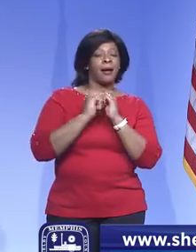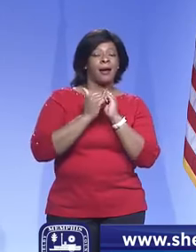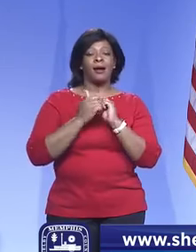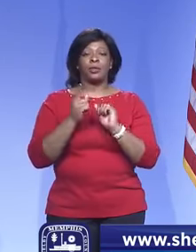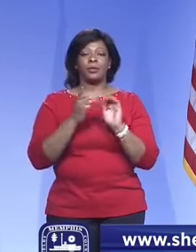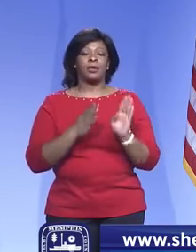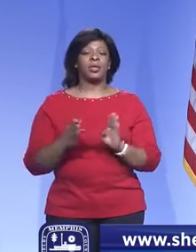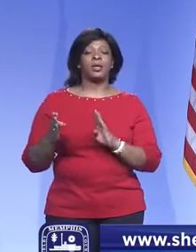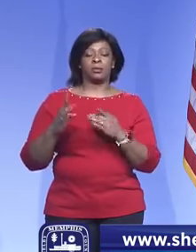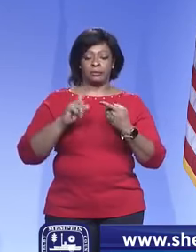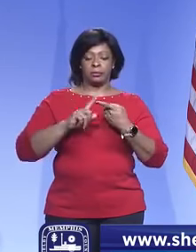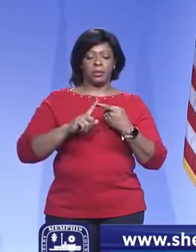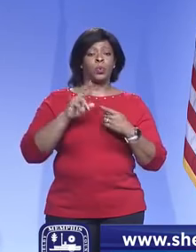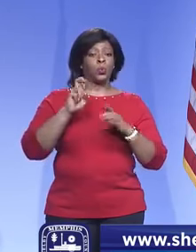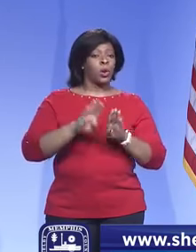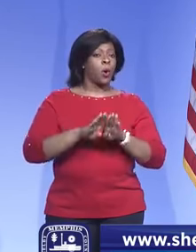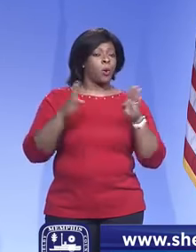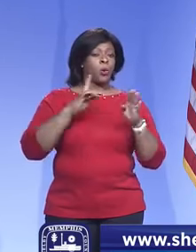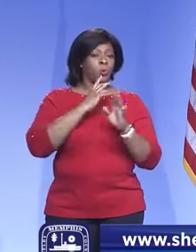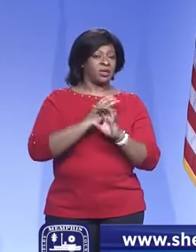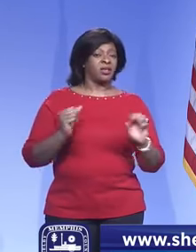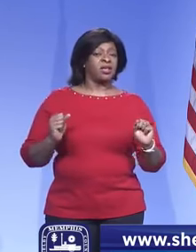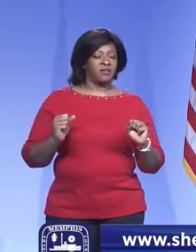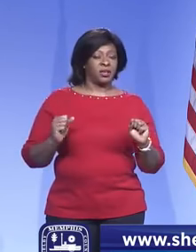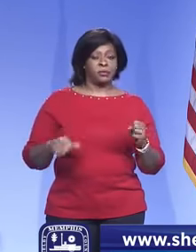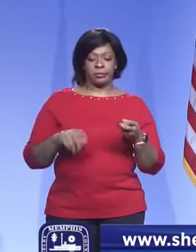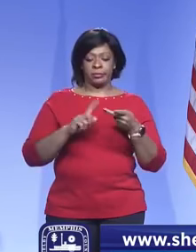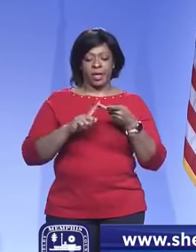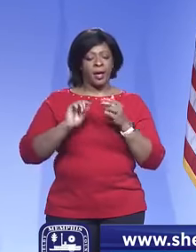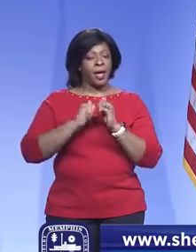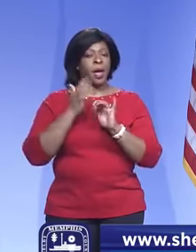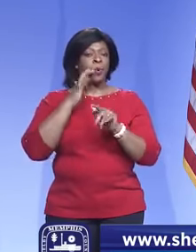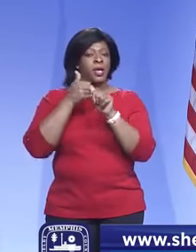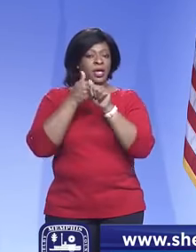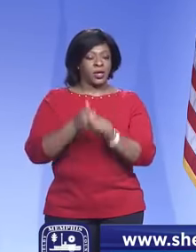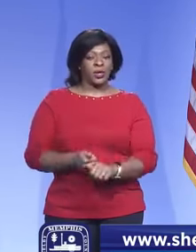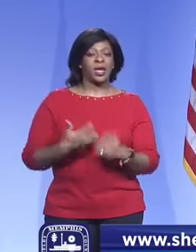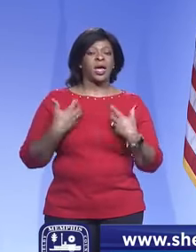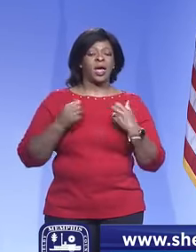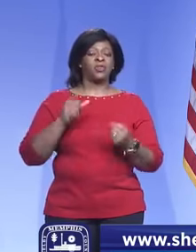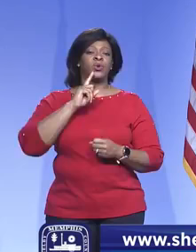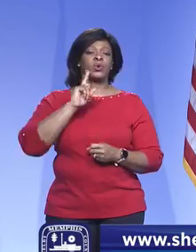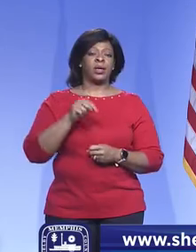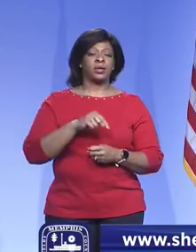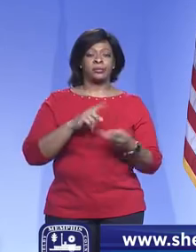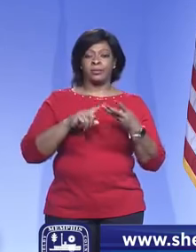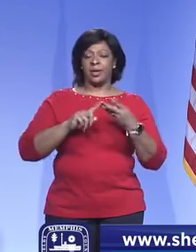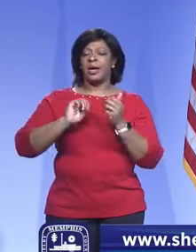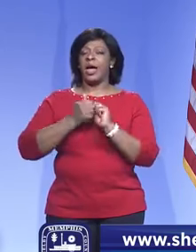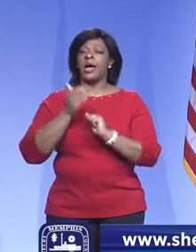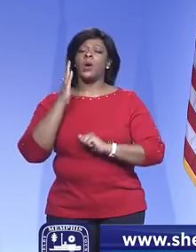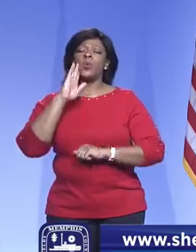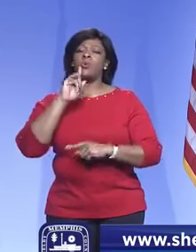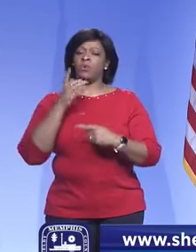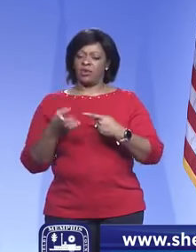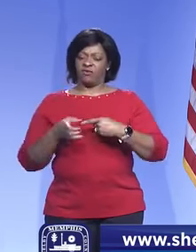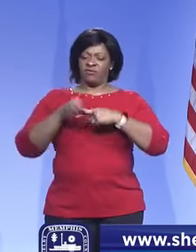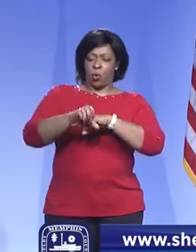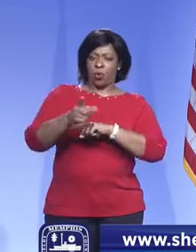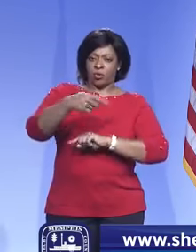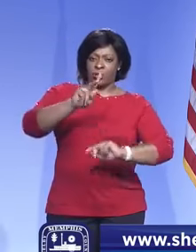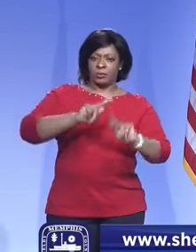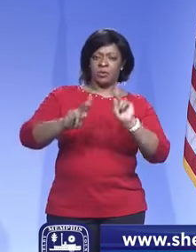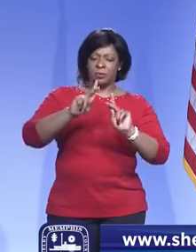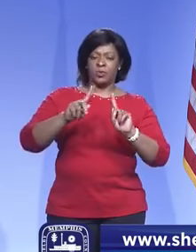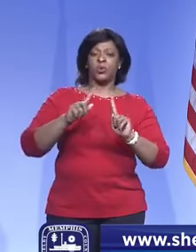they, one, can reopen safely, how they're going to adhere to the health directive, and also how they're going to enforce adherence to the